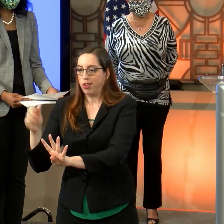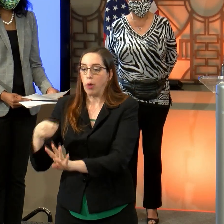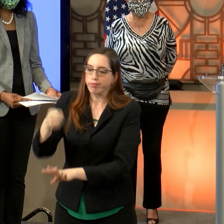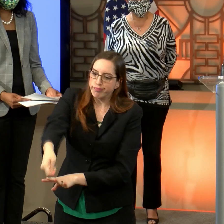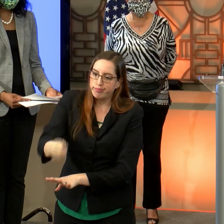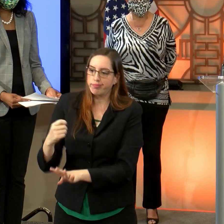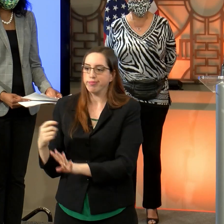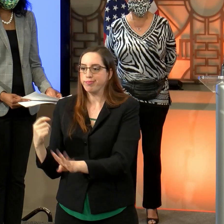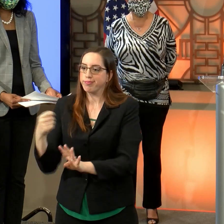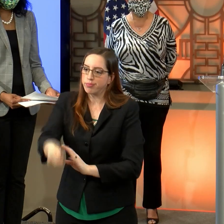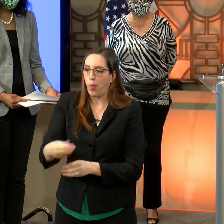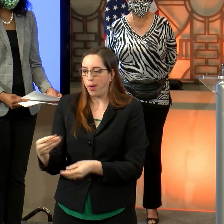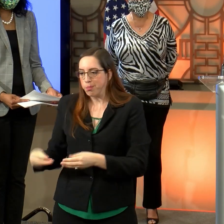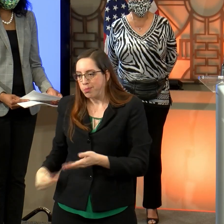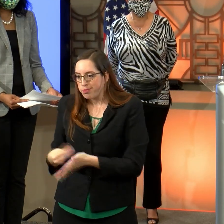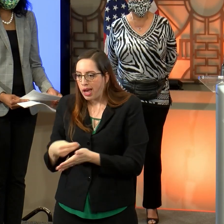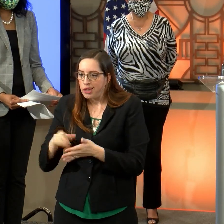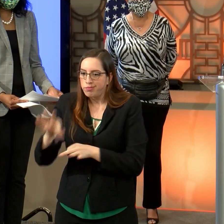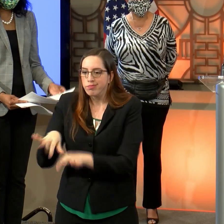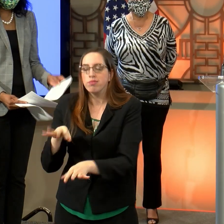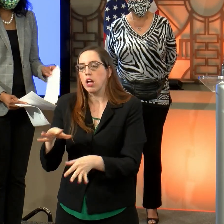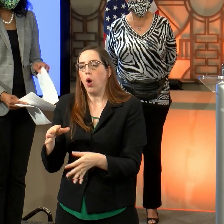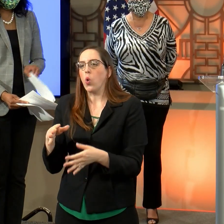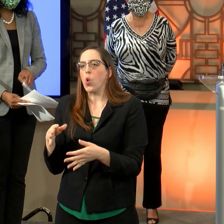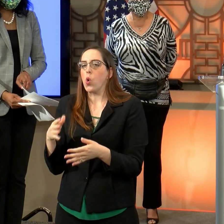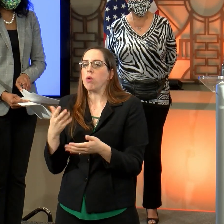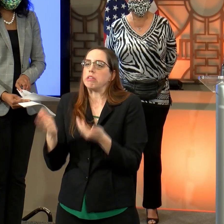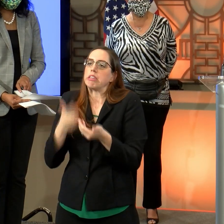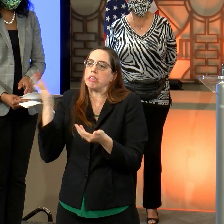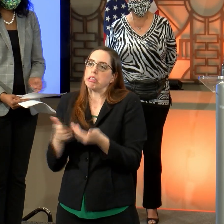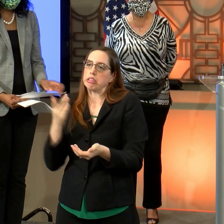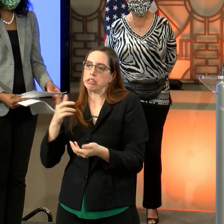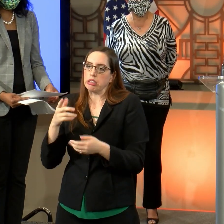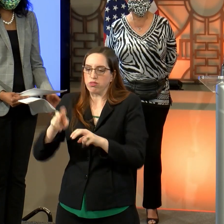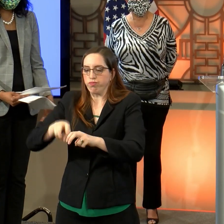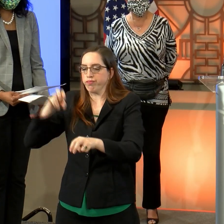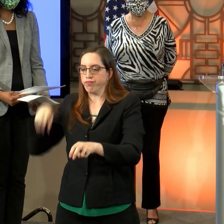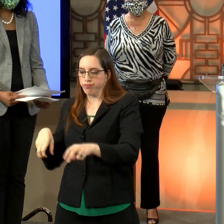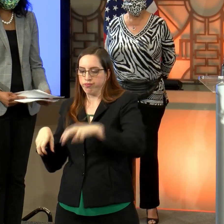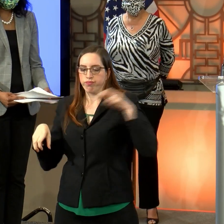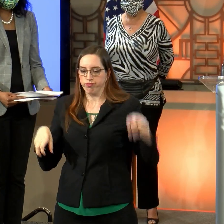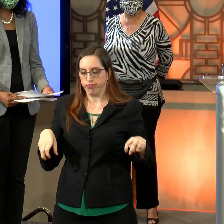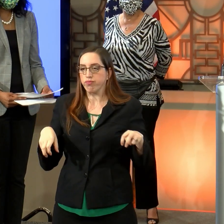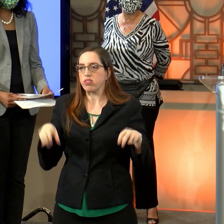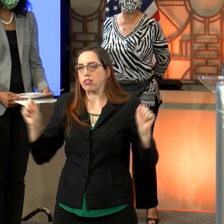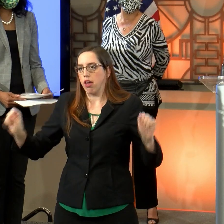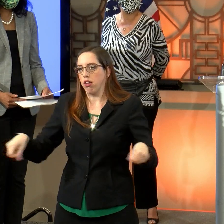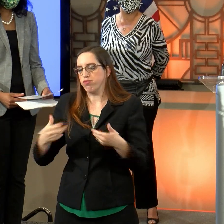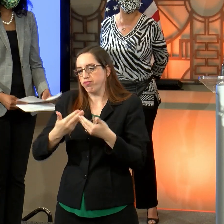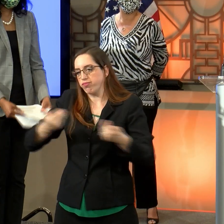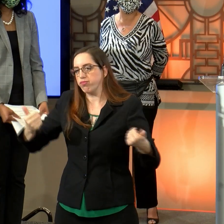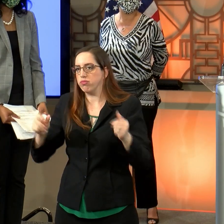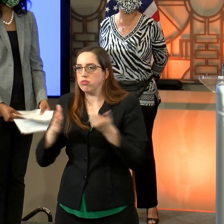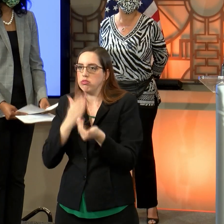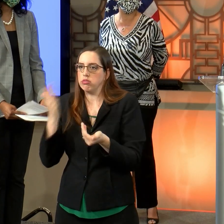touch a fare machine at the rail. It makes it much easier to socially distance. And